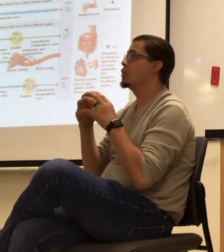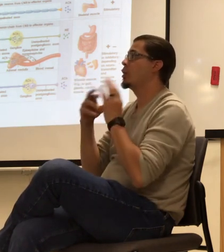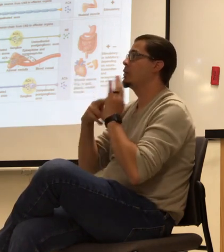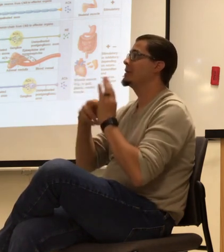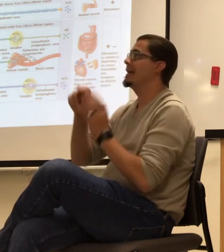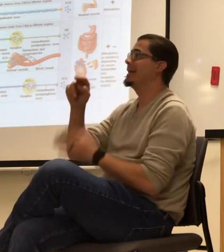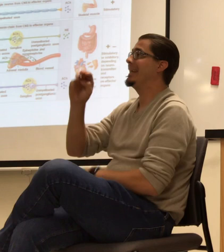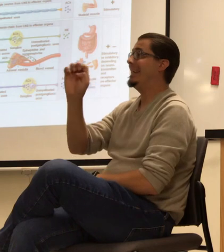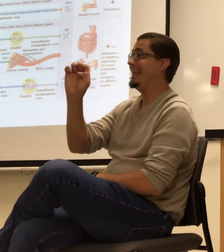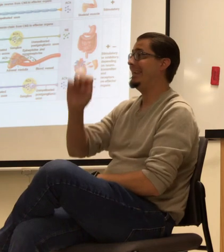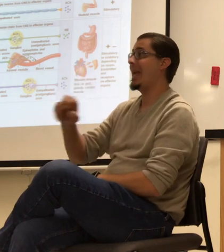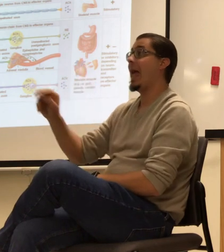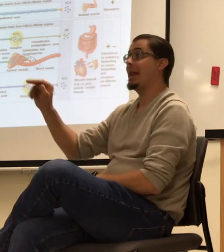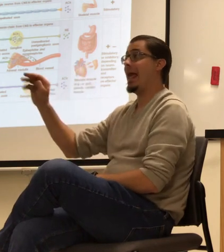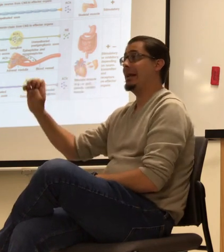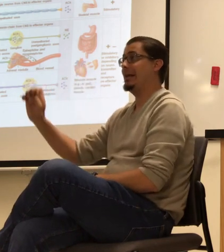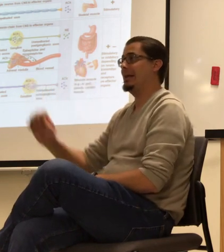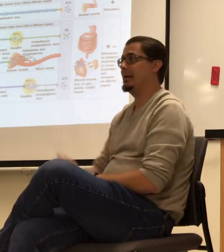NE.